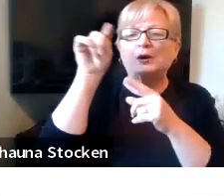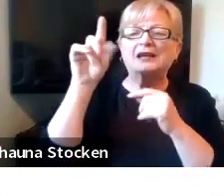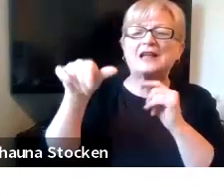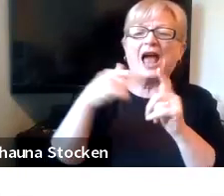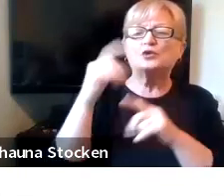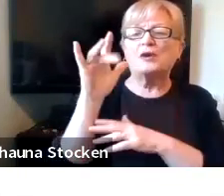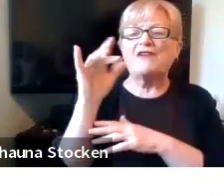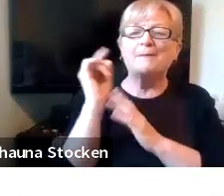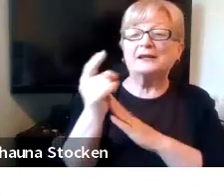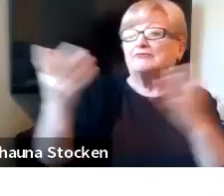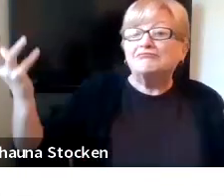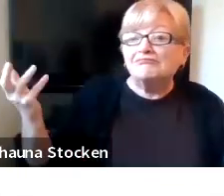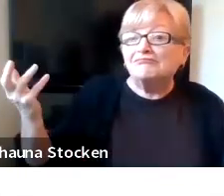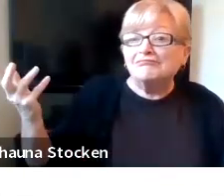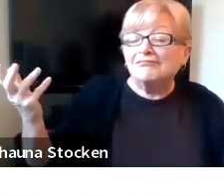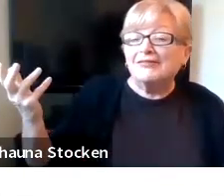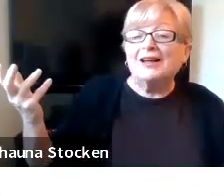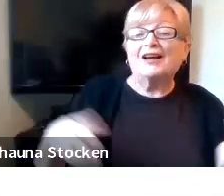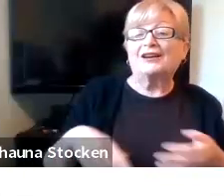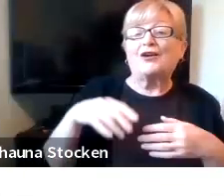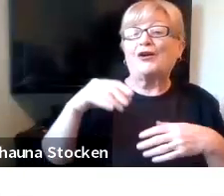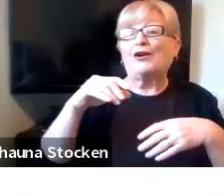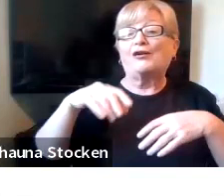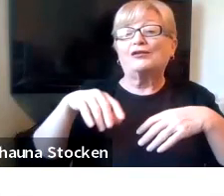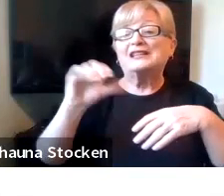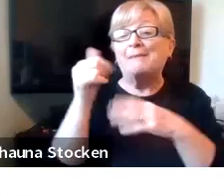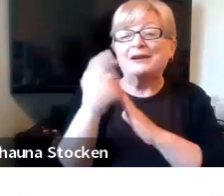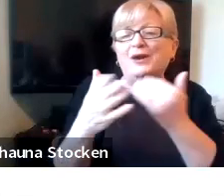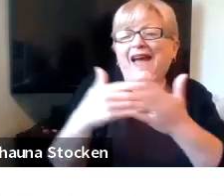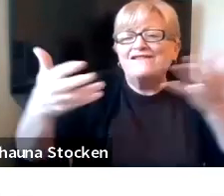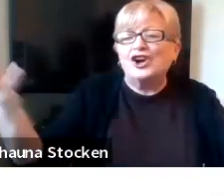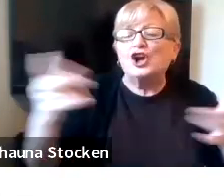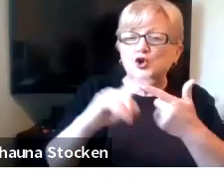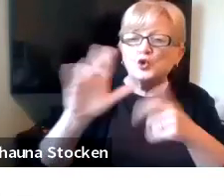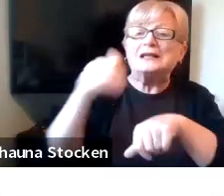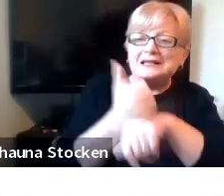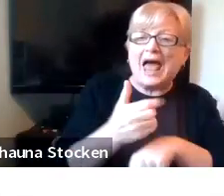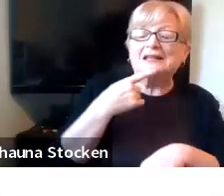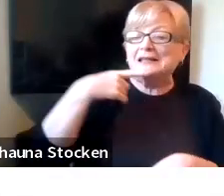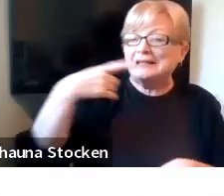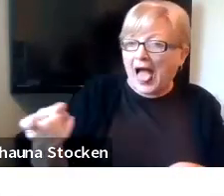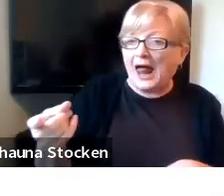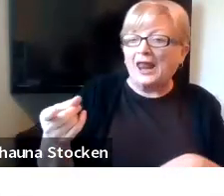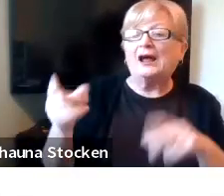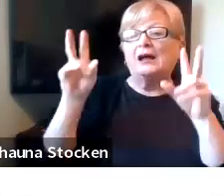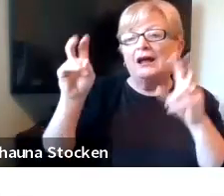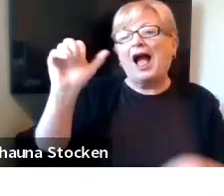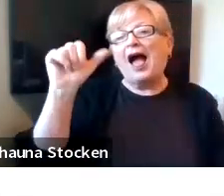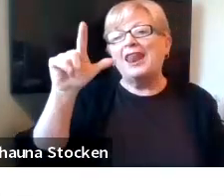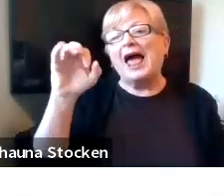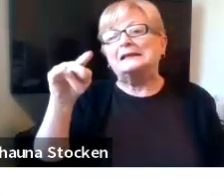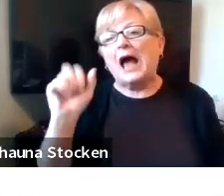that Erin provided us with to try these all of these ovens together. We had